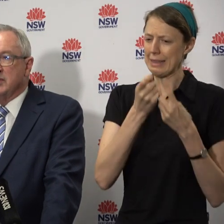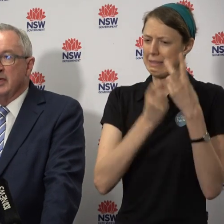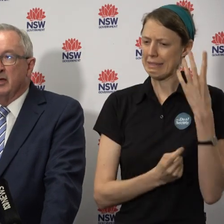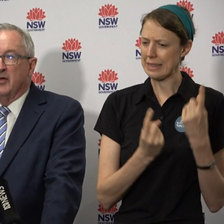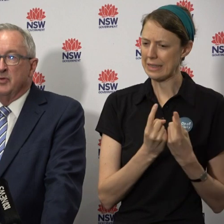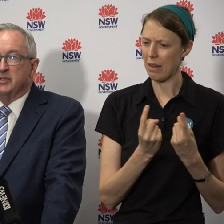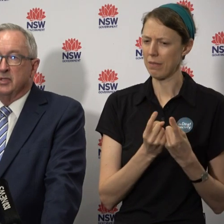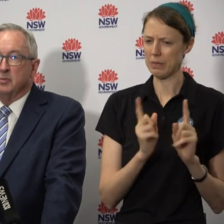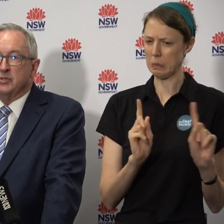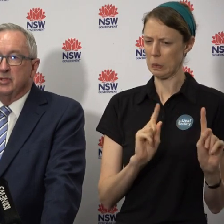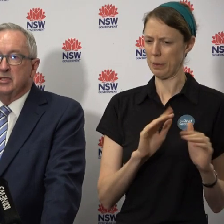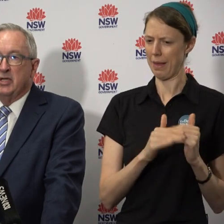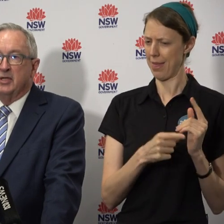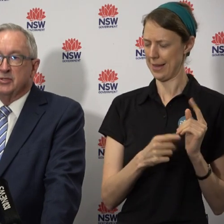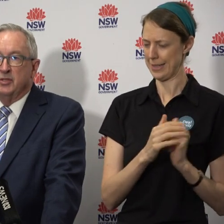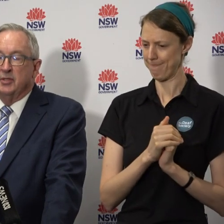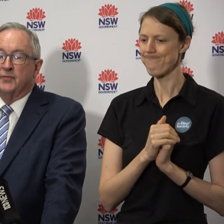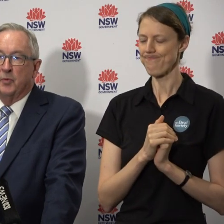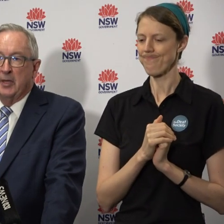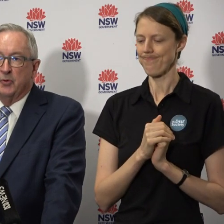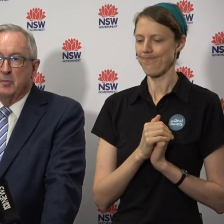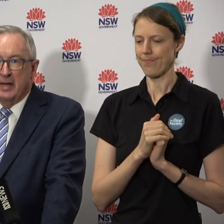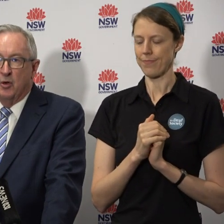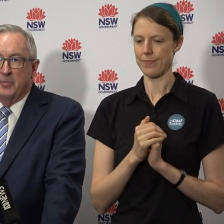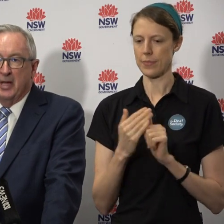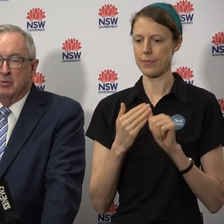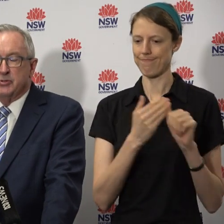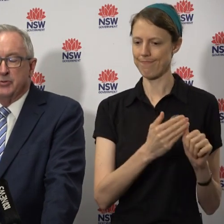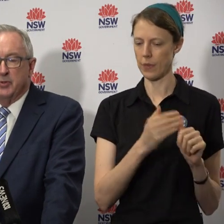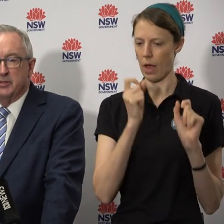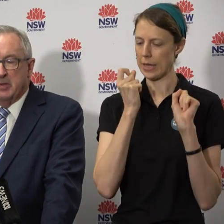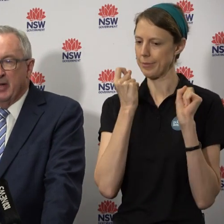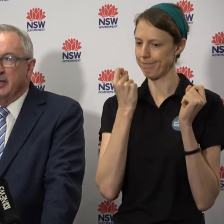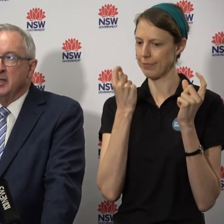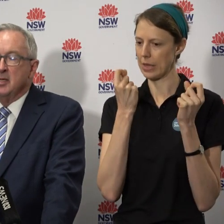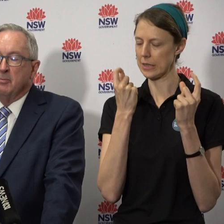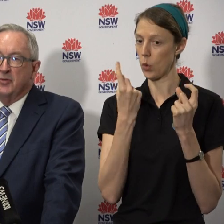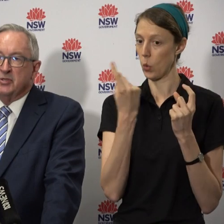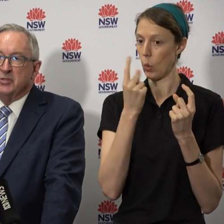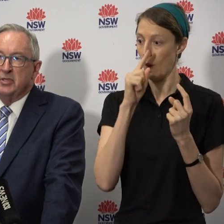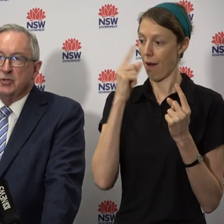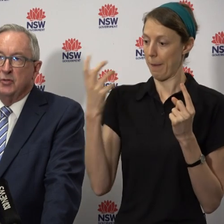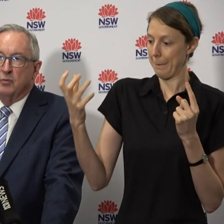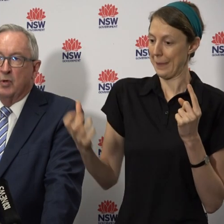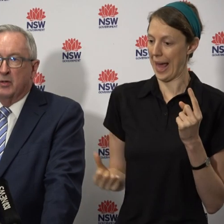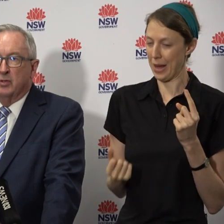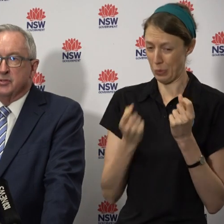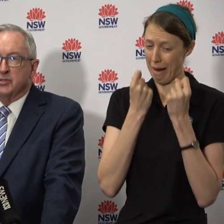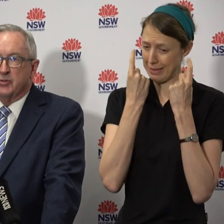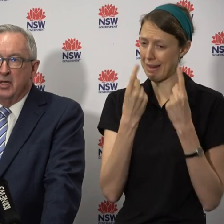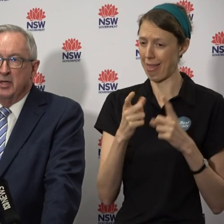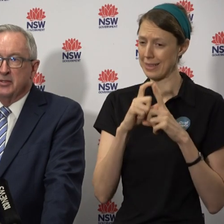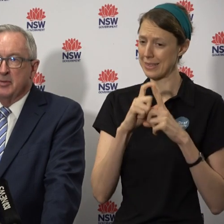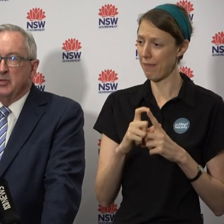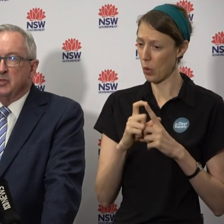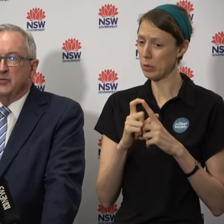Well, obviously our government would certainly share concerns for people who may not be able to be paid. But this is an issue right across